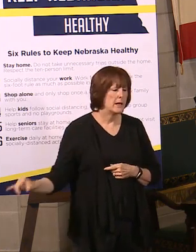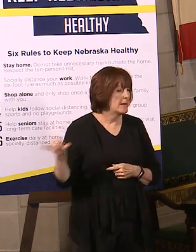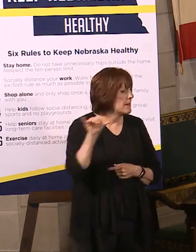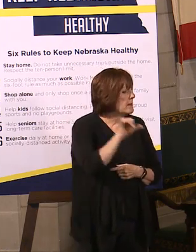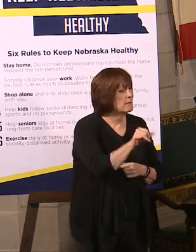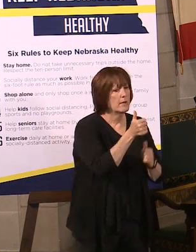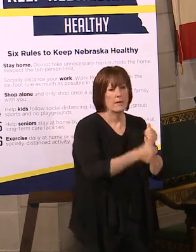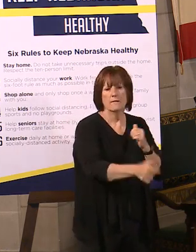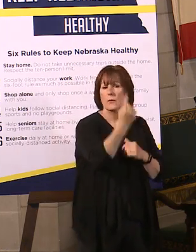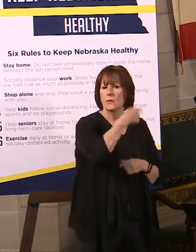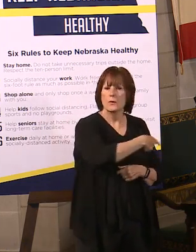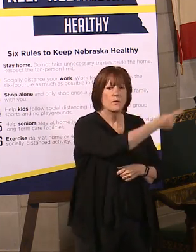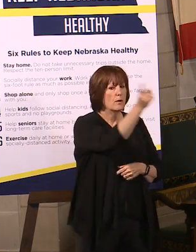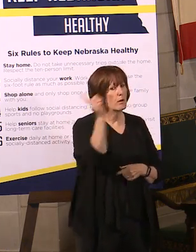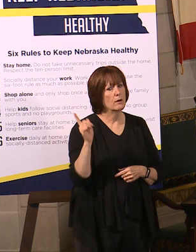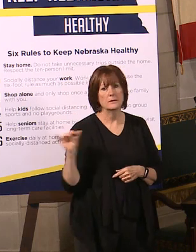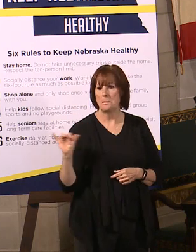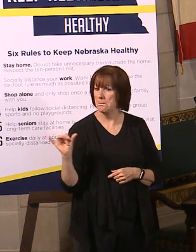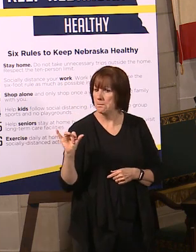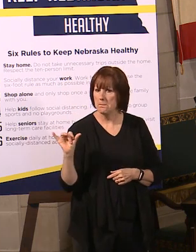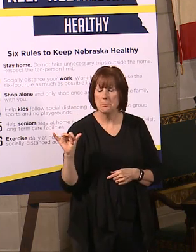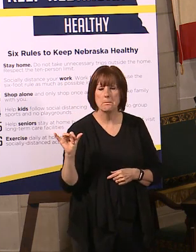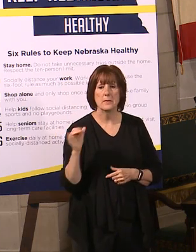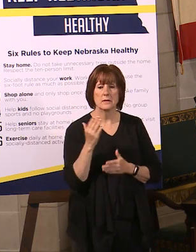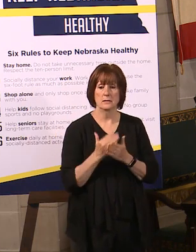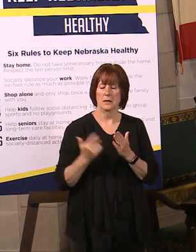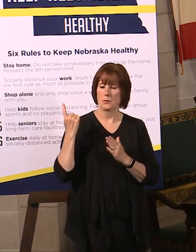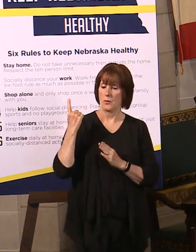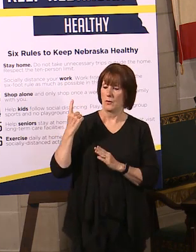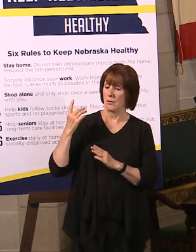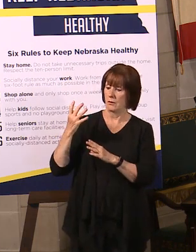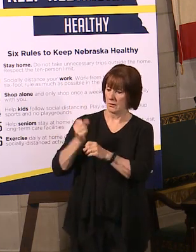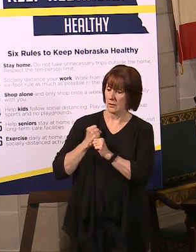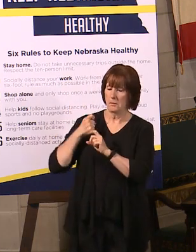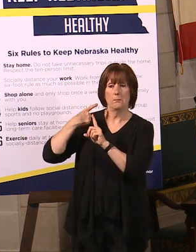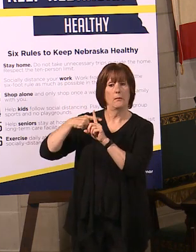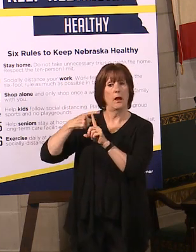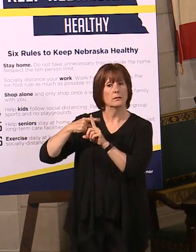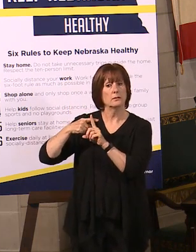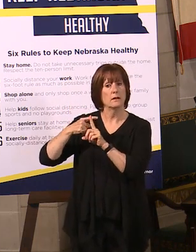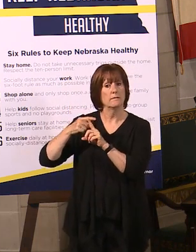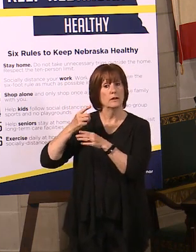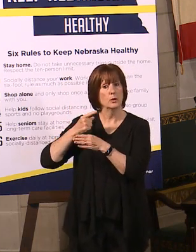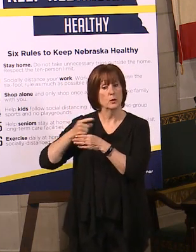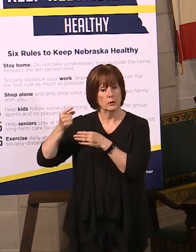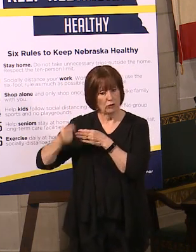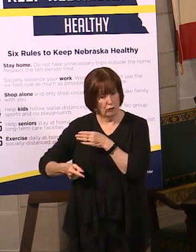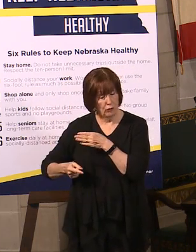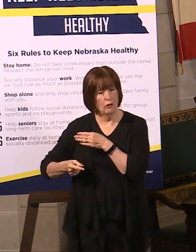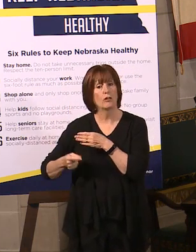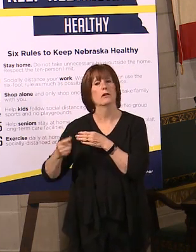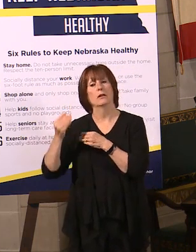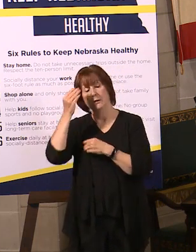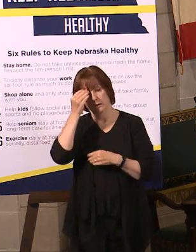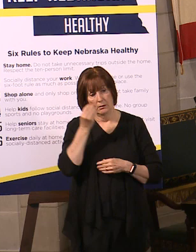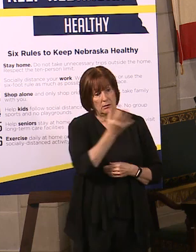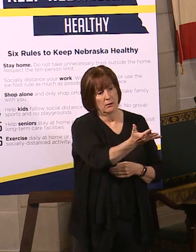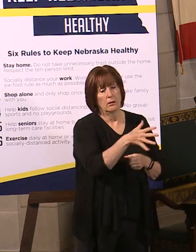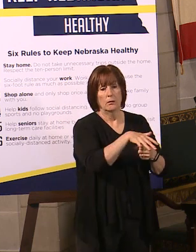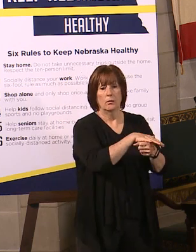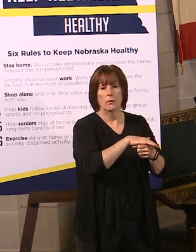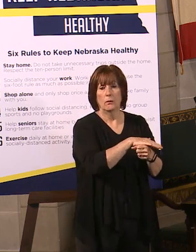else as well from the standpoint of when somebody tests positive, right, then that goes to the local public health